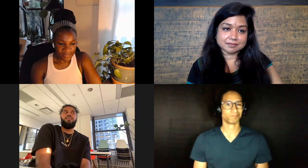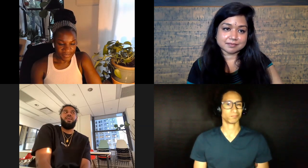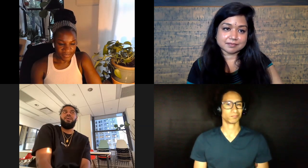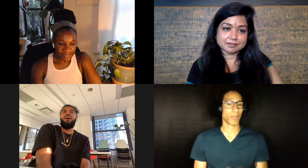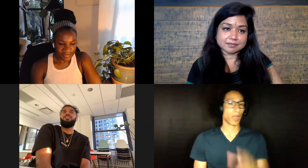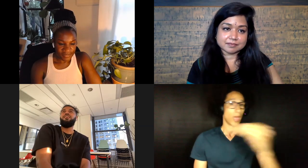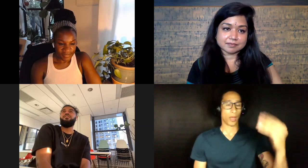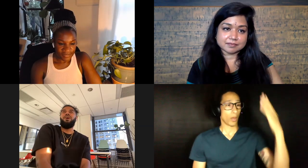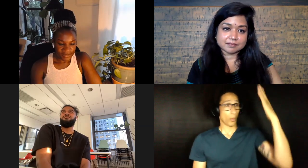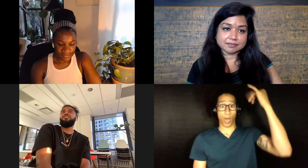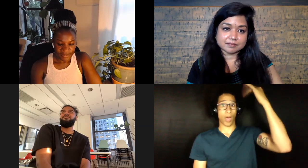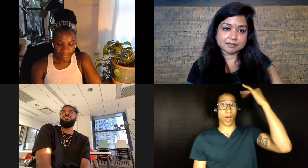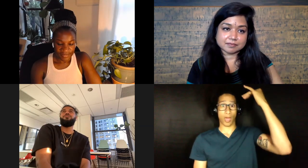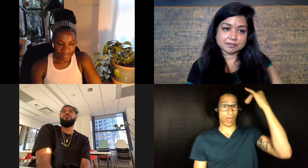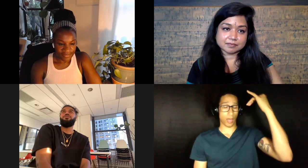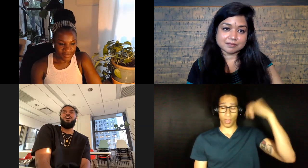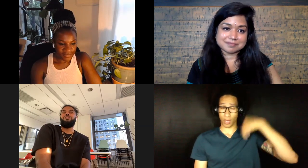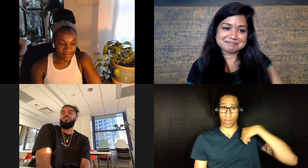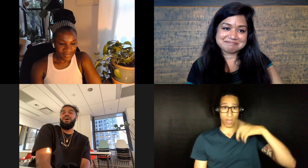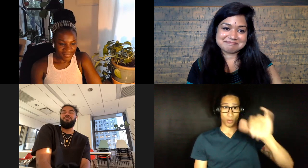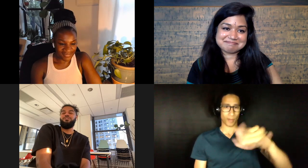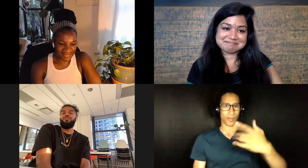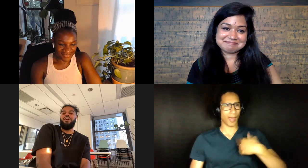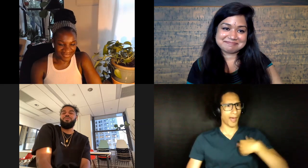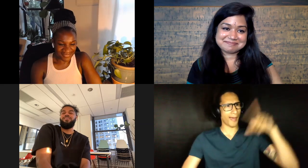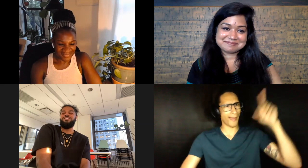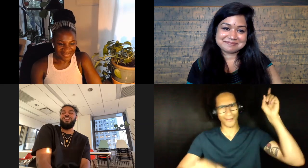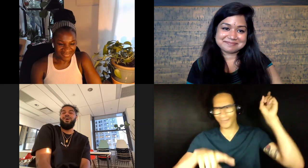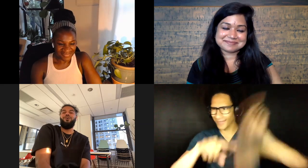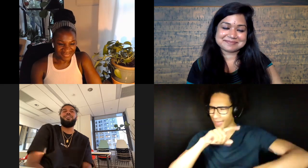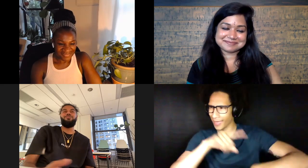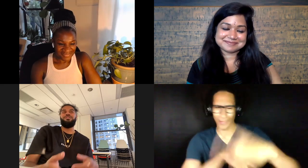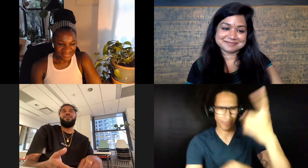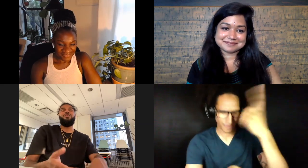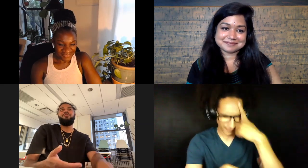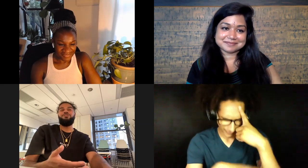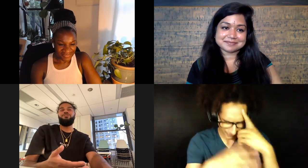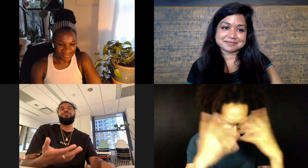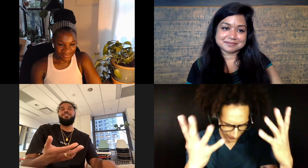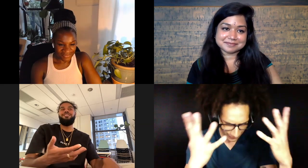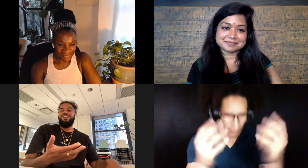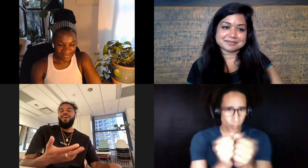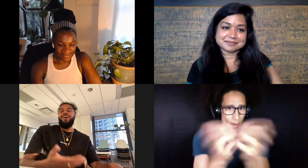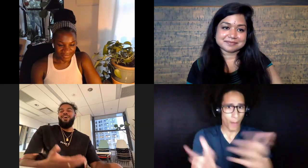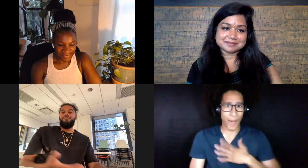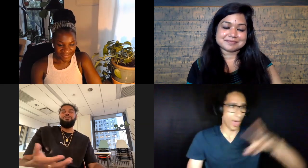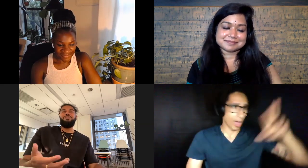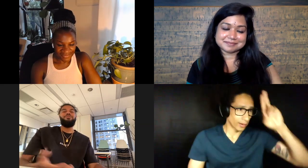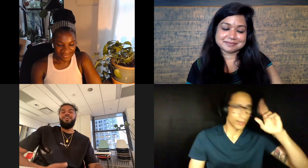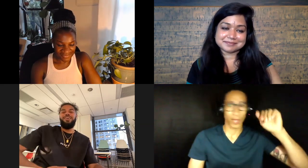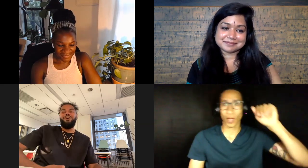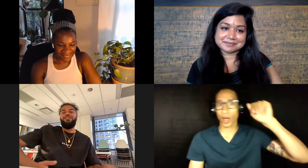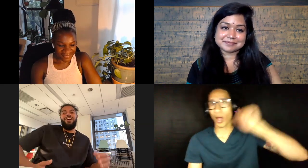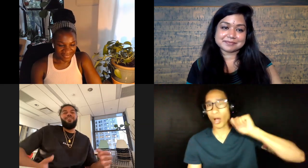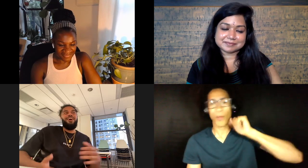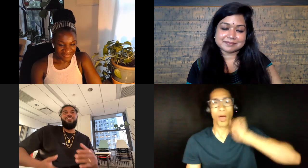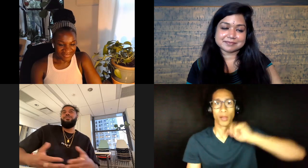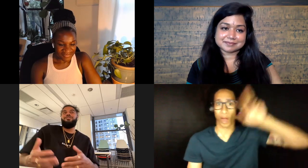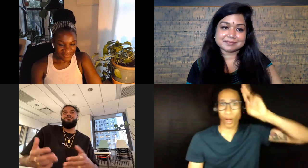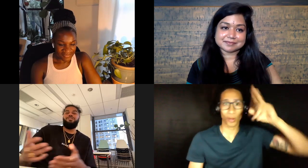you both have exciting projects that I know I want more people to know about. So, Anik, I'd love if you could talk about the